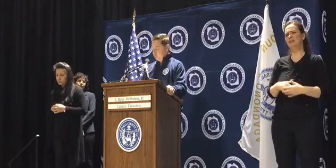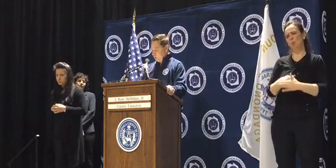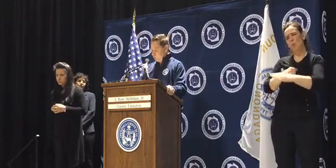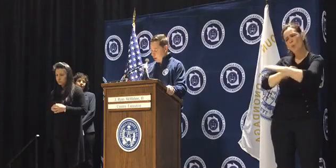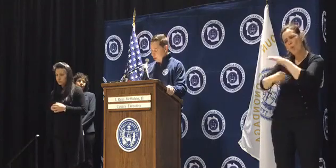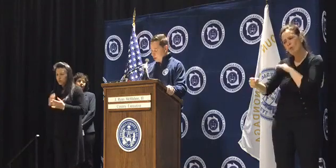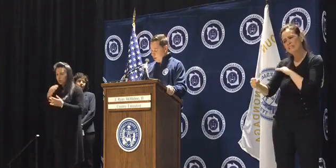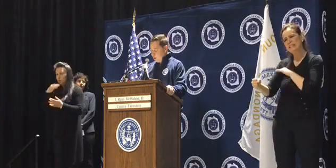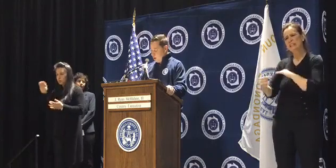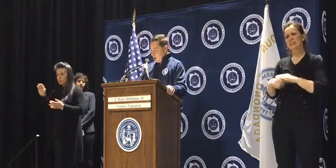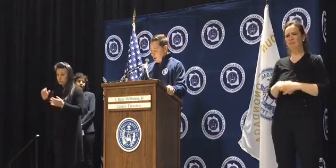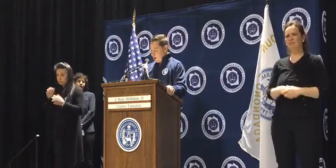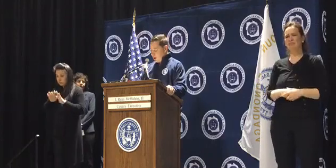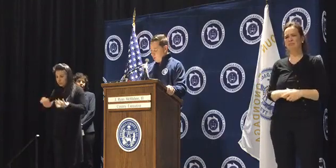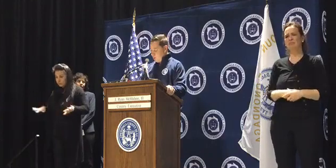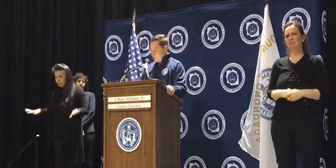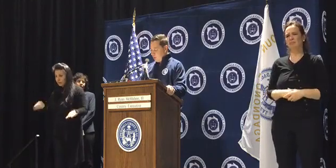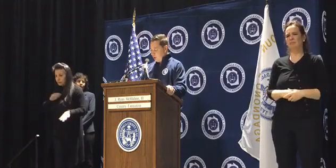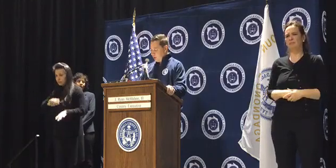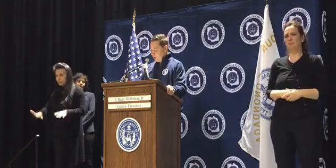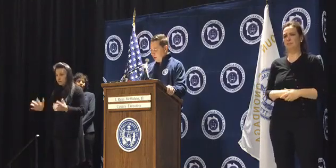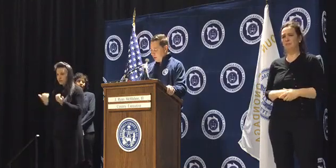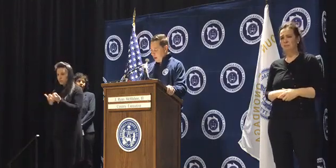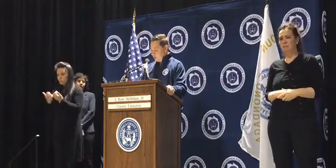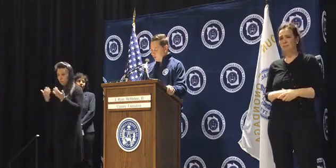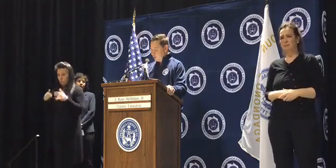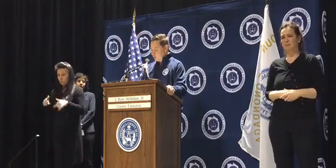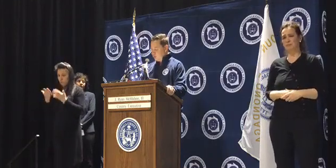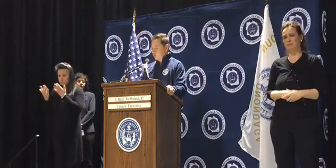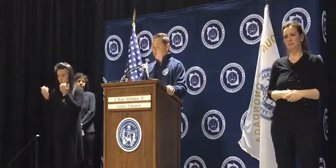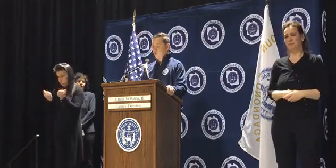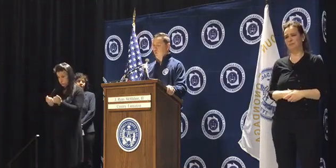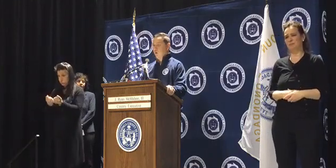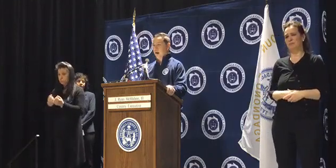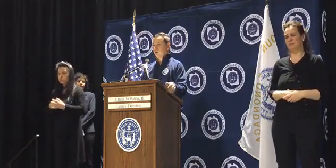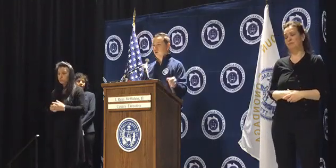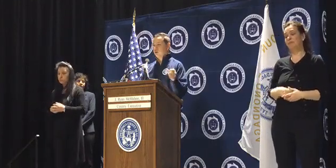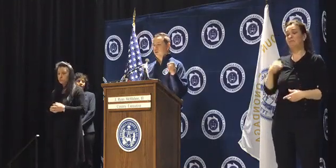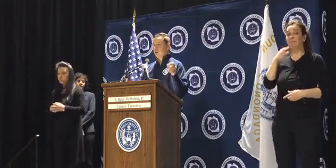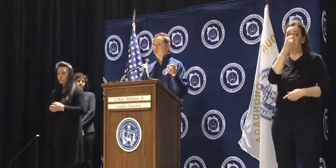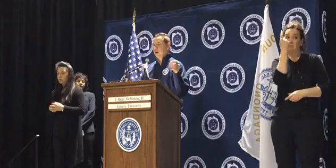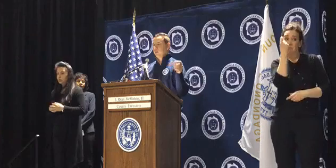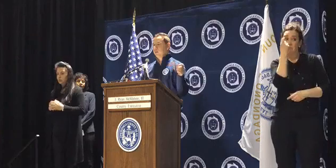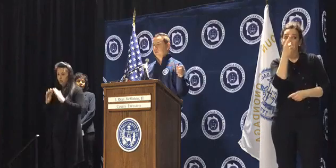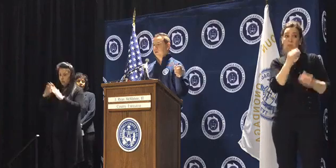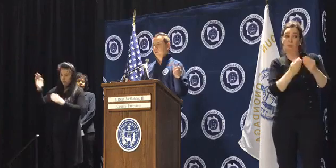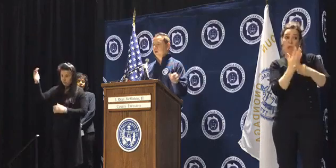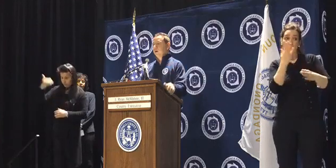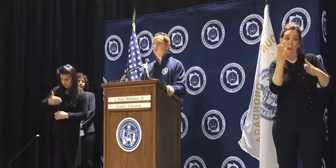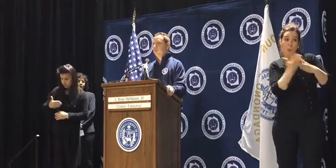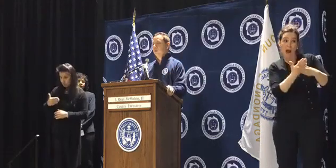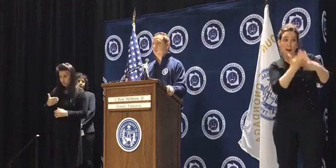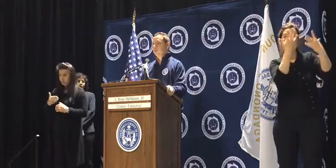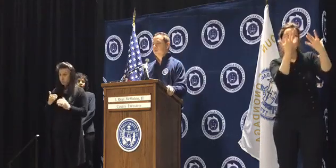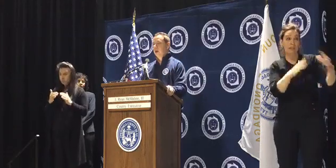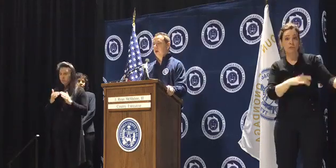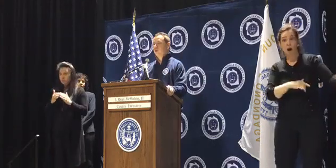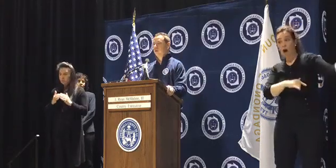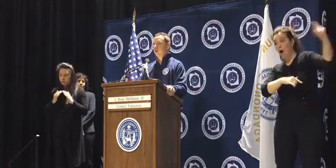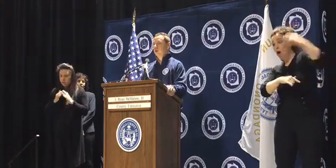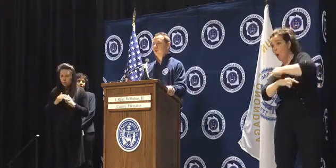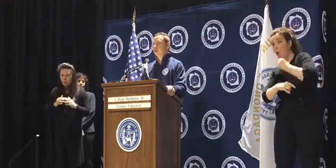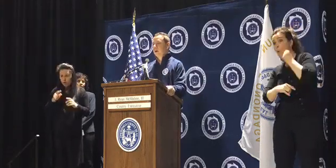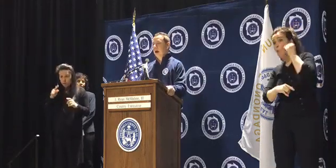from spring break, we really need our colleges to watch these off-campus living. For these